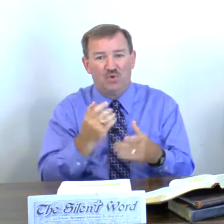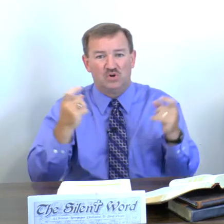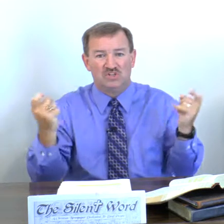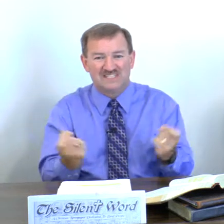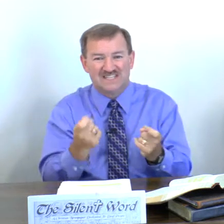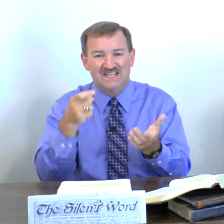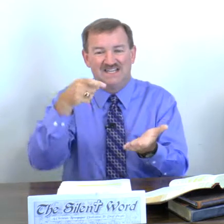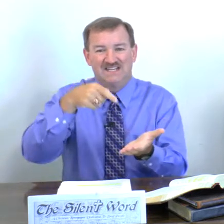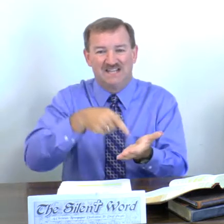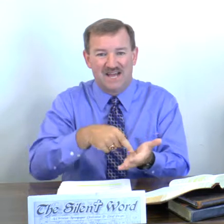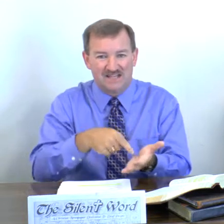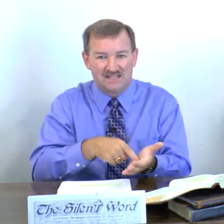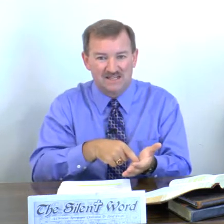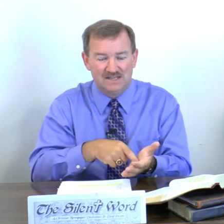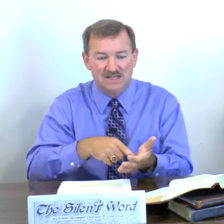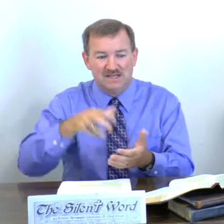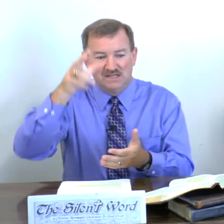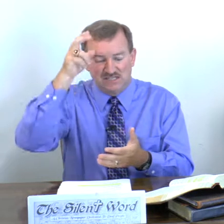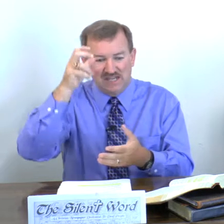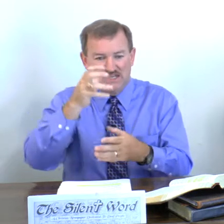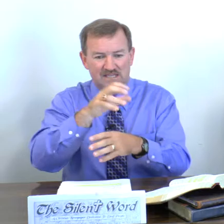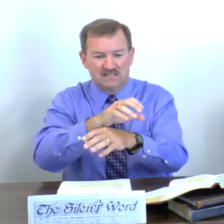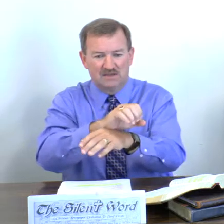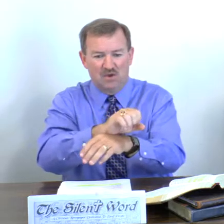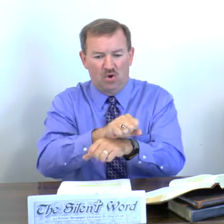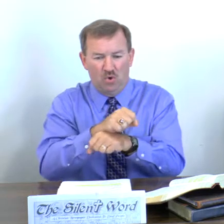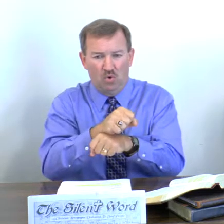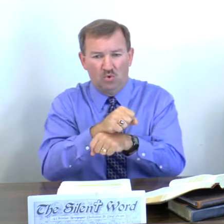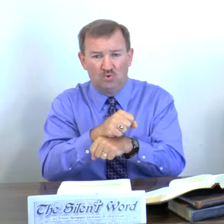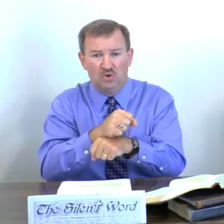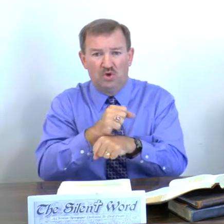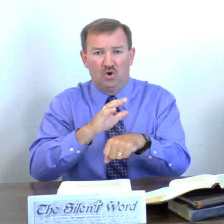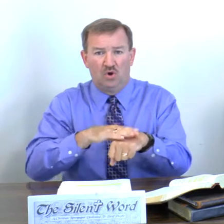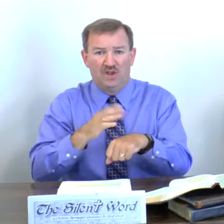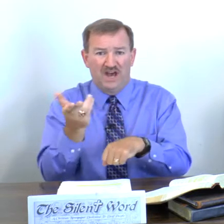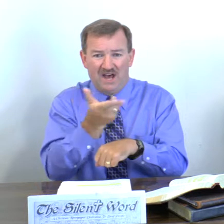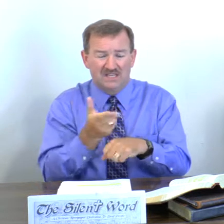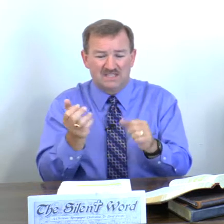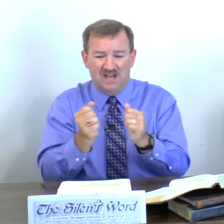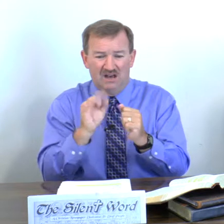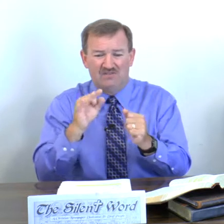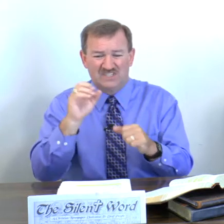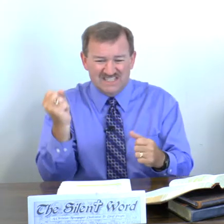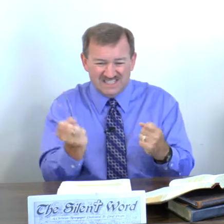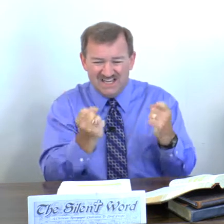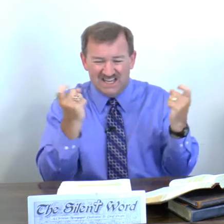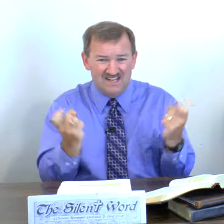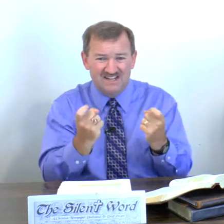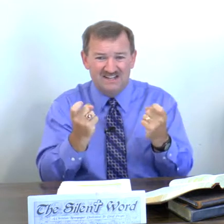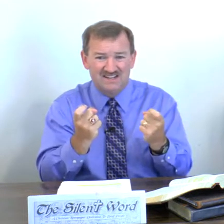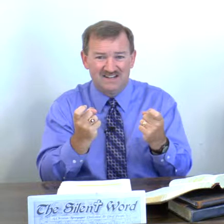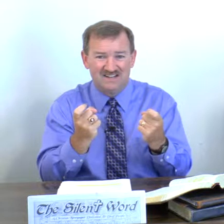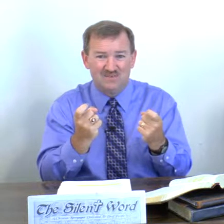our sin debt. Satan's hold on us of sin